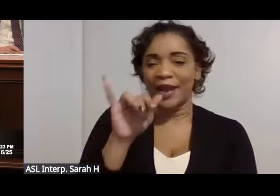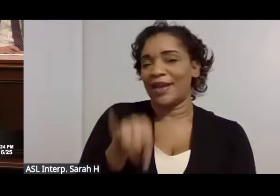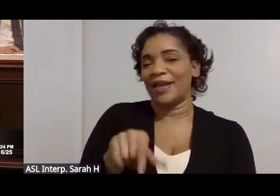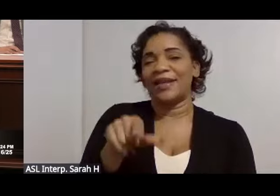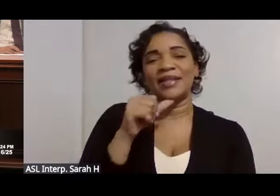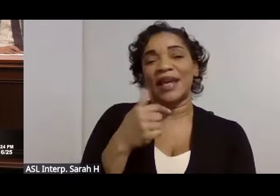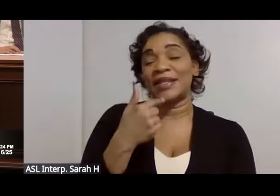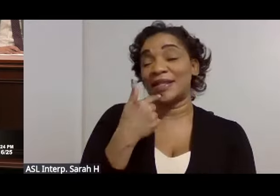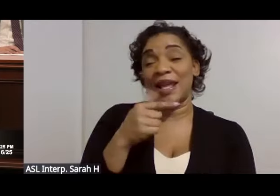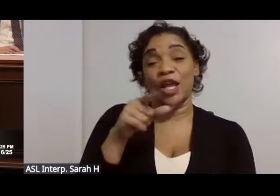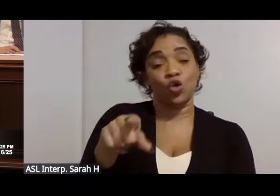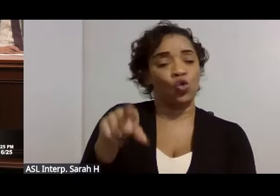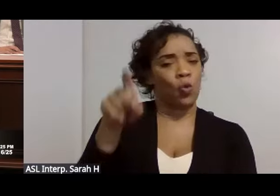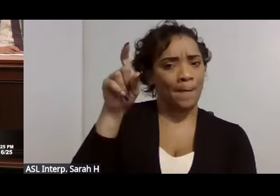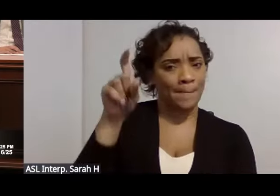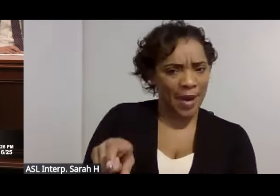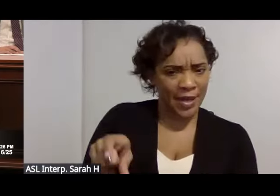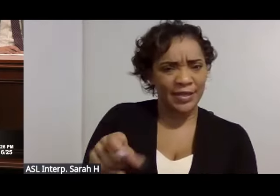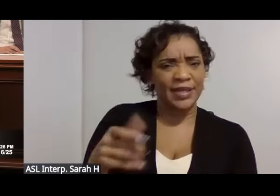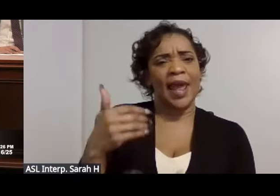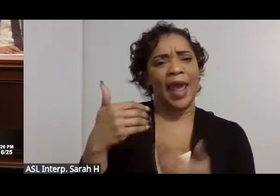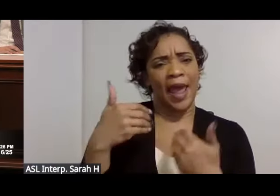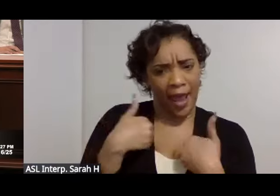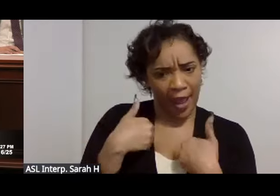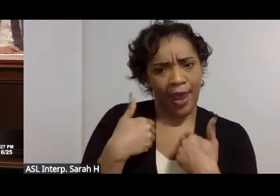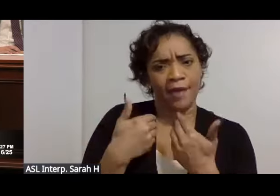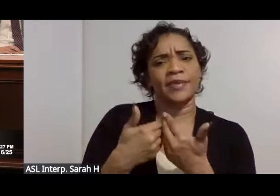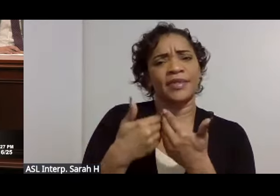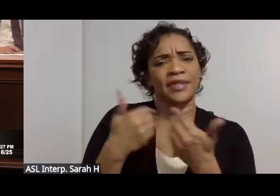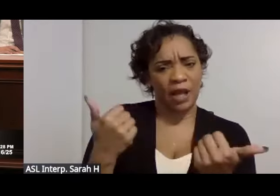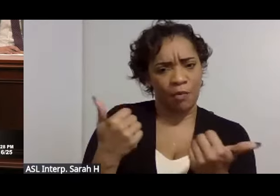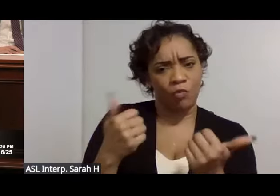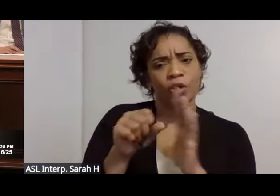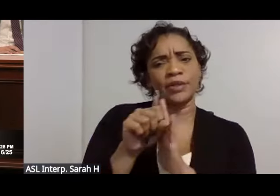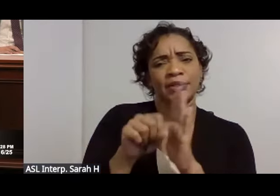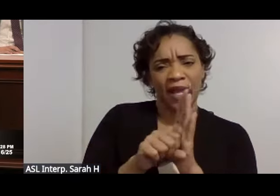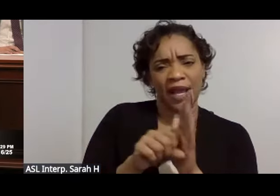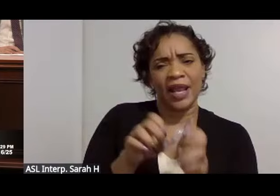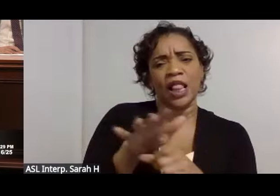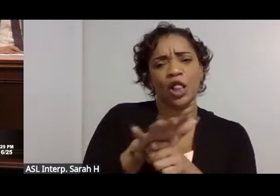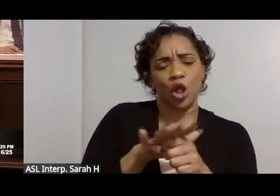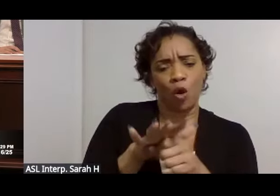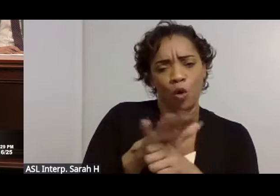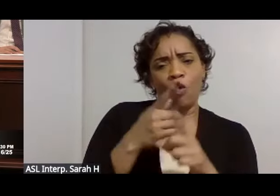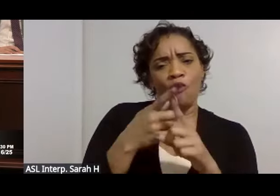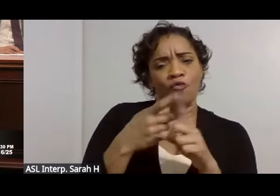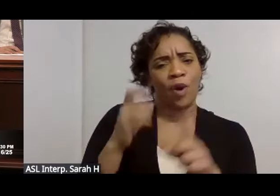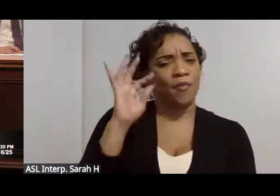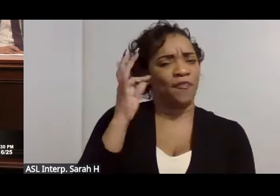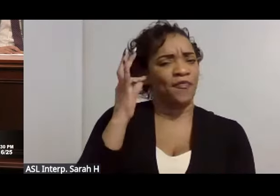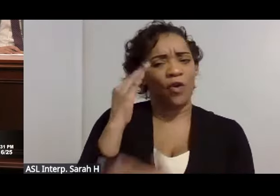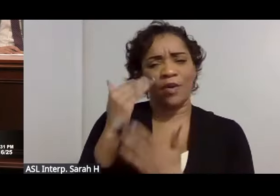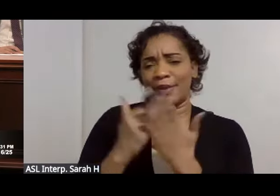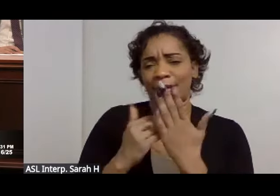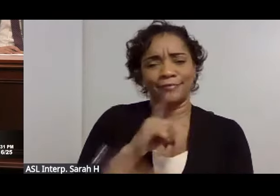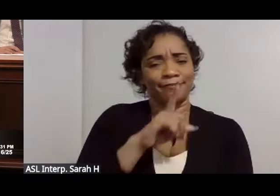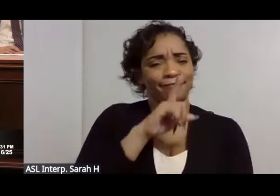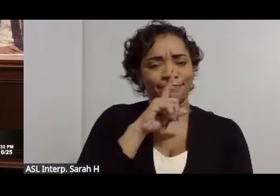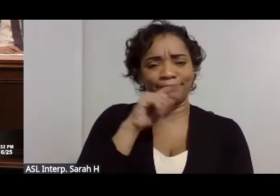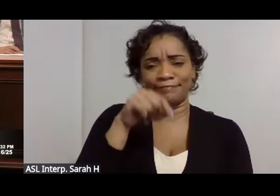you have to have a separate state and local from federal list. And if you read the